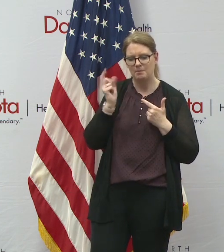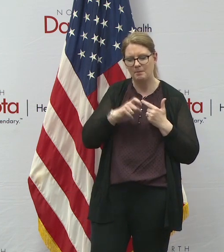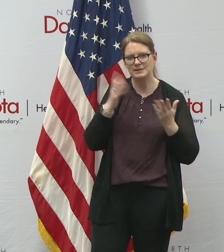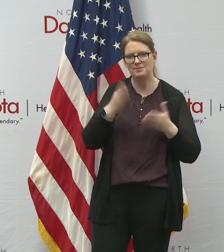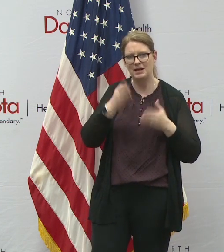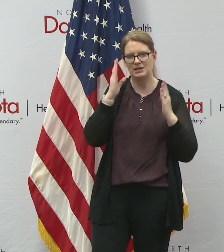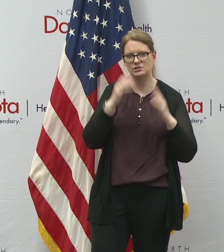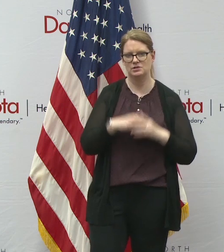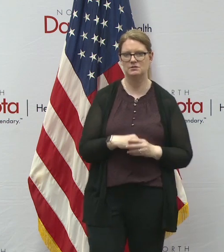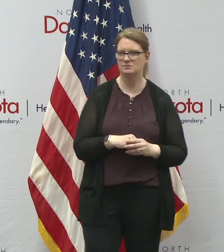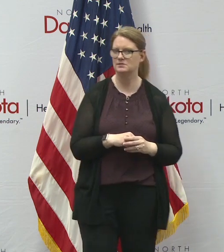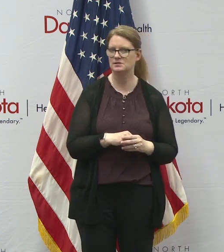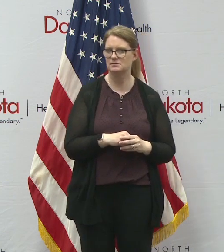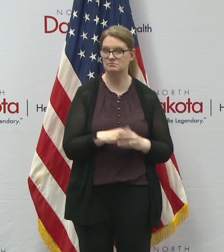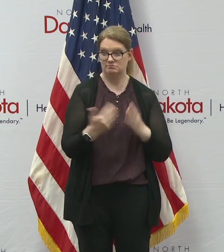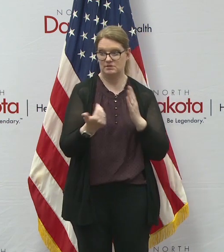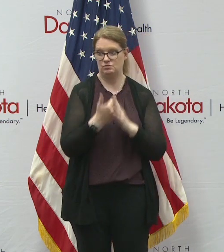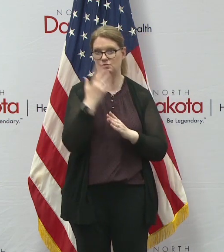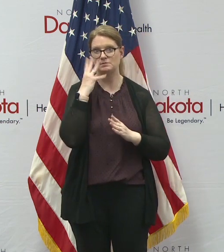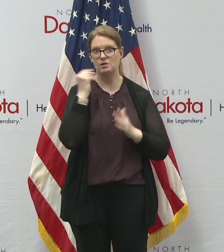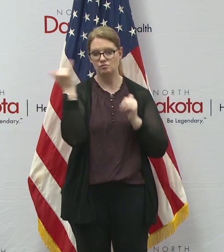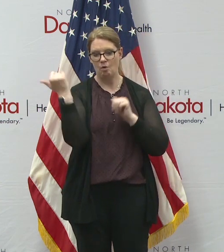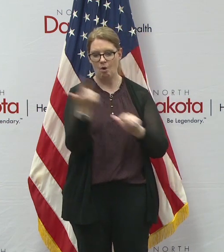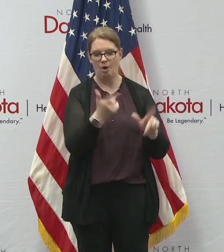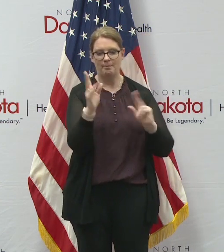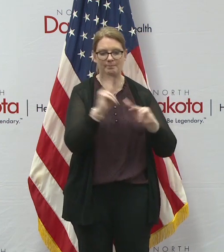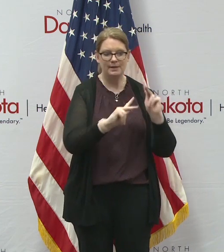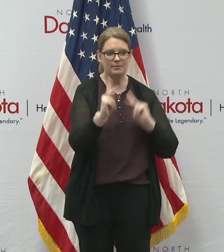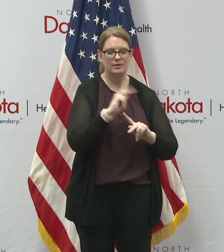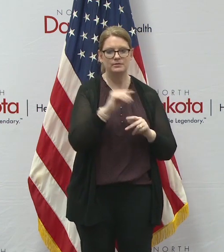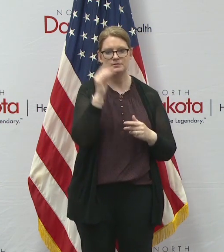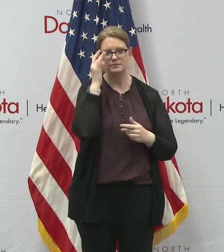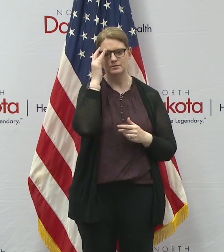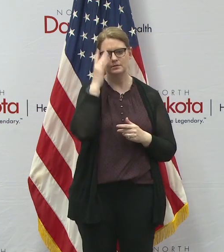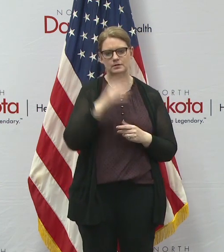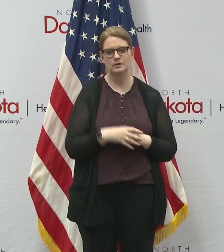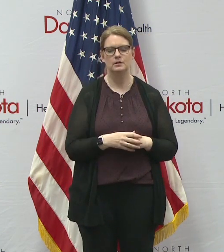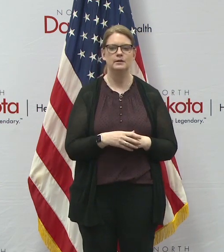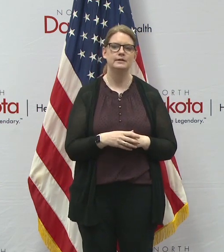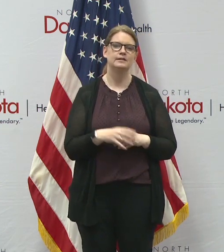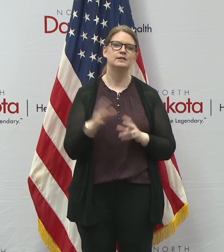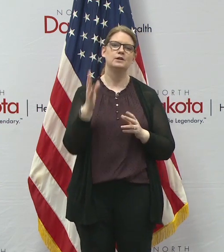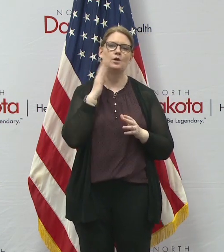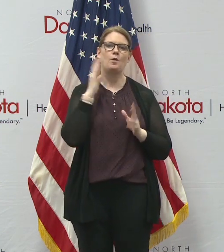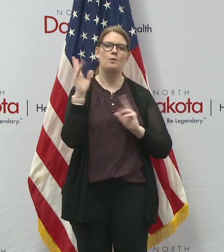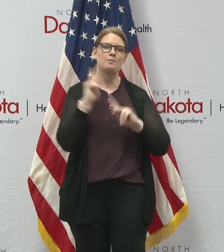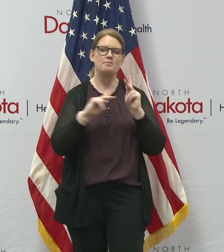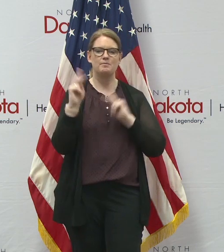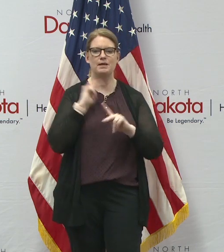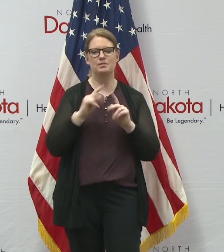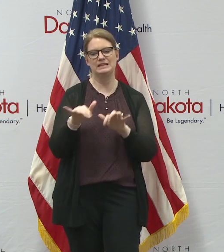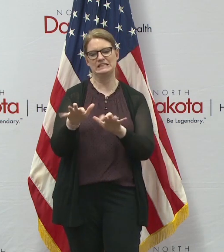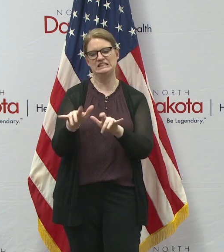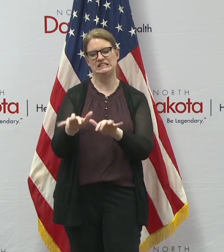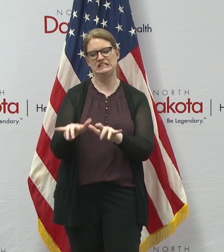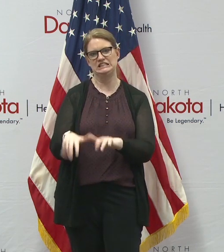us to do that. And again, for folks that maybe enjoy sitting at home and fanning the flames on social